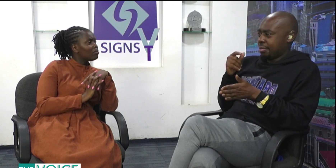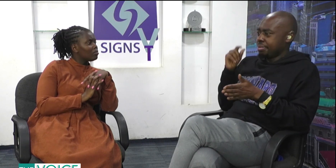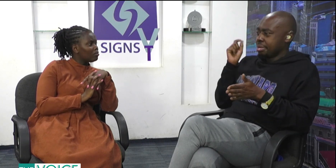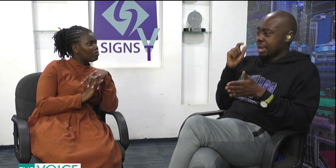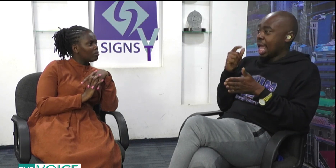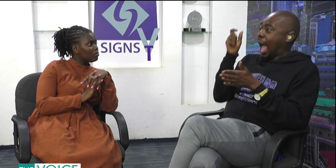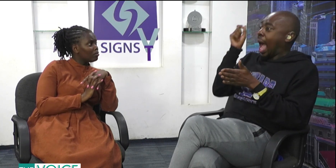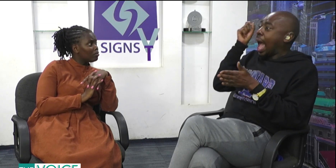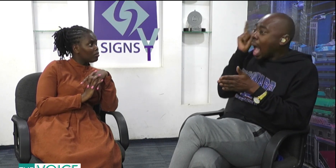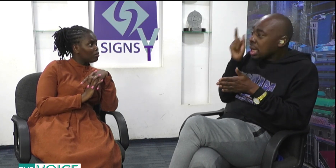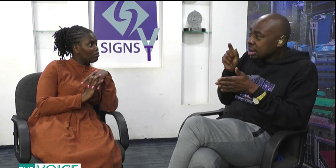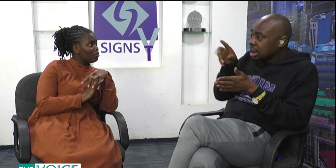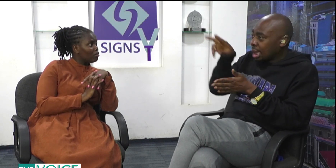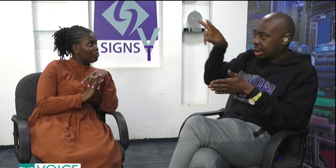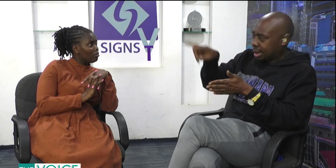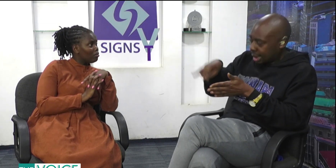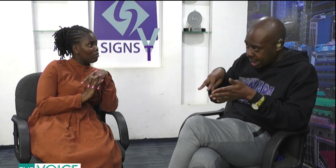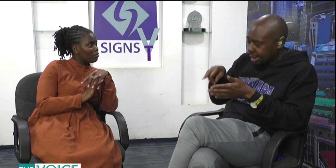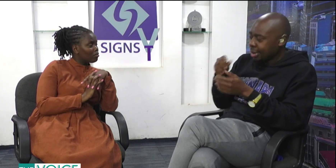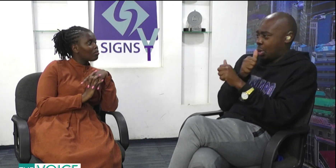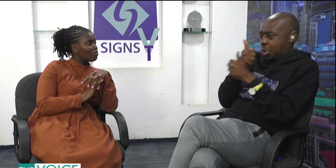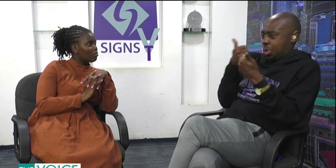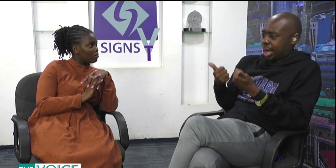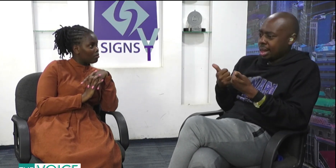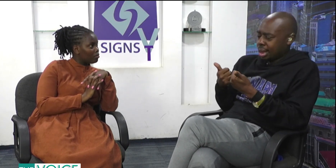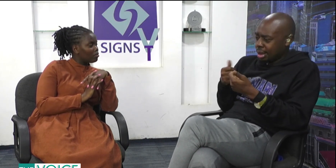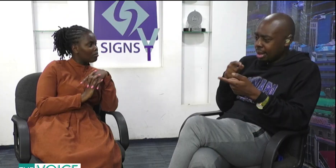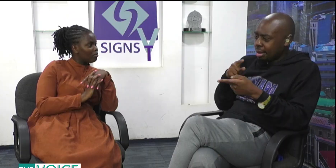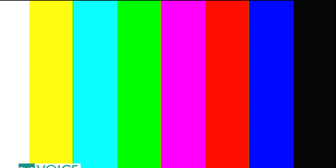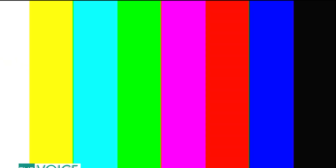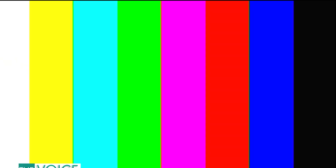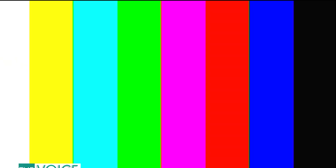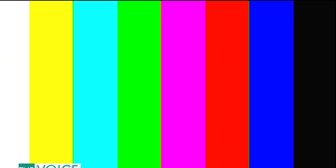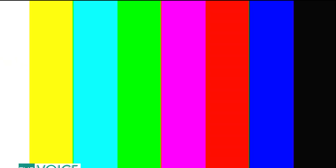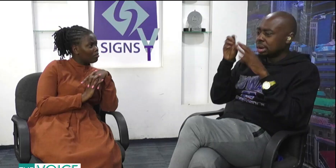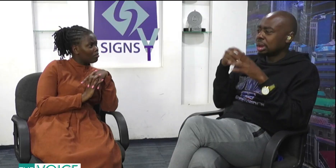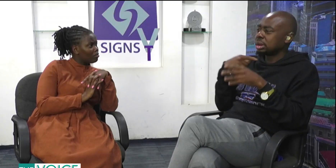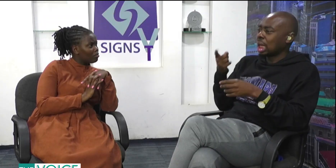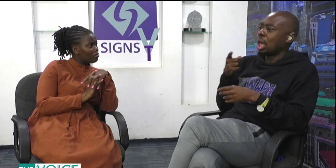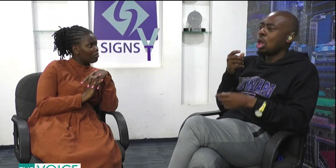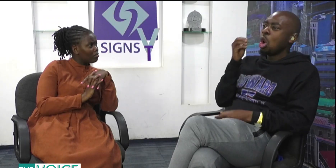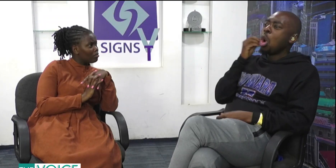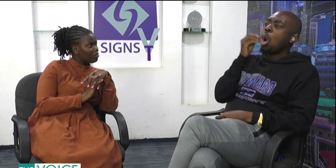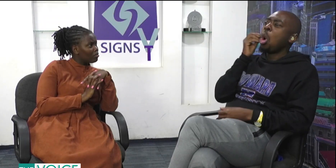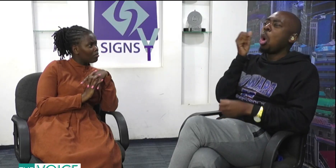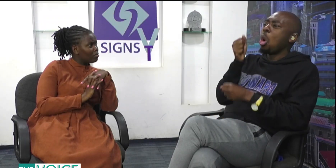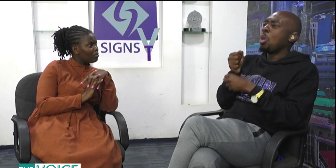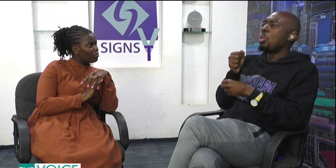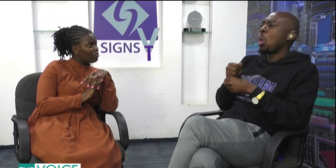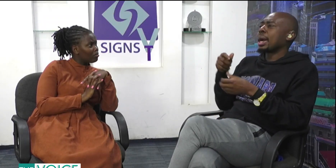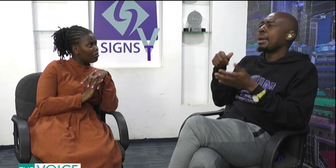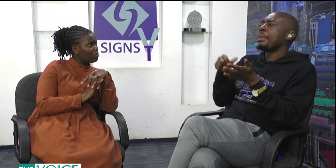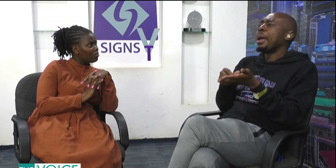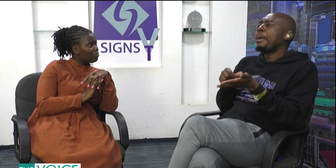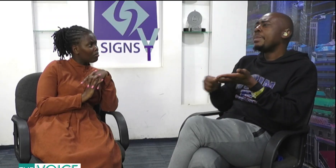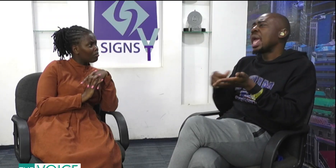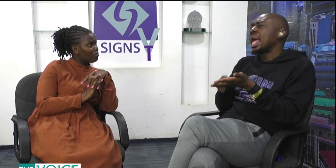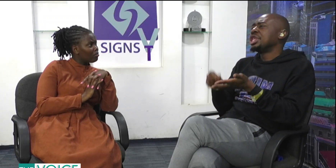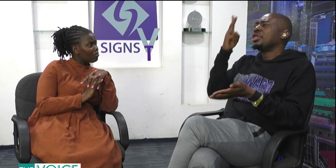So when I was in the school with the hearing school, I used to understand when it comes to writing. But I